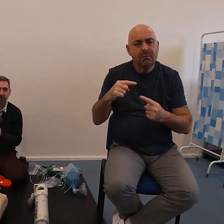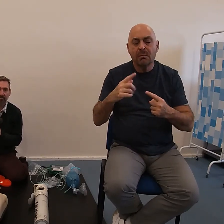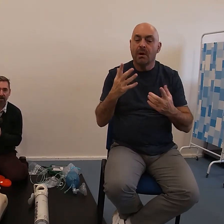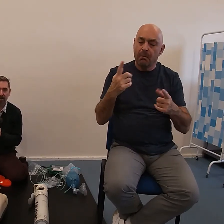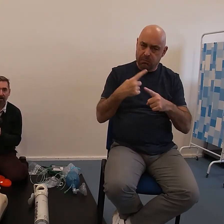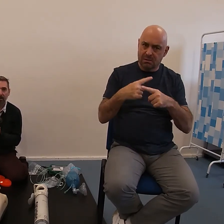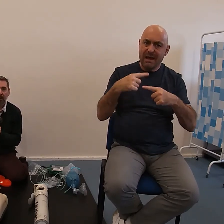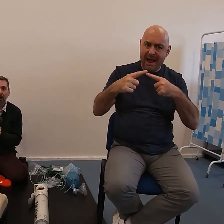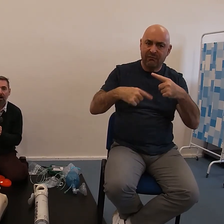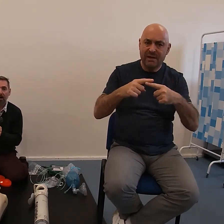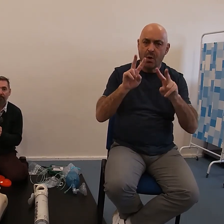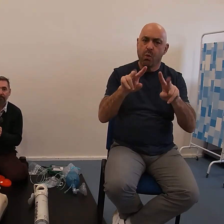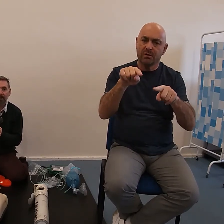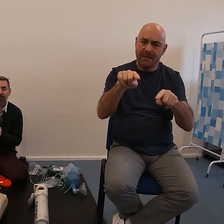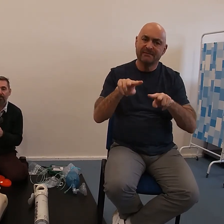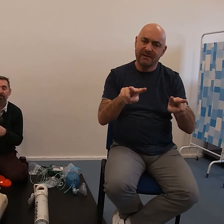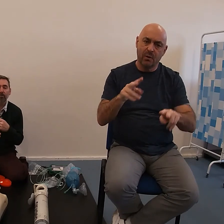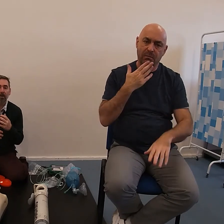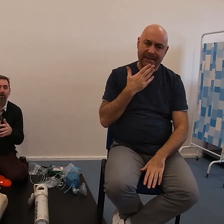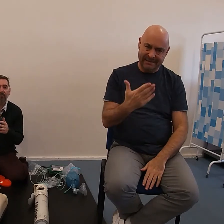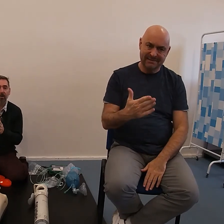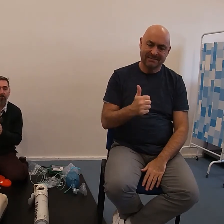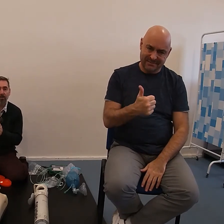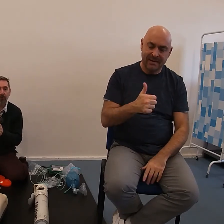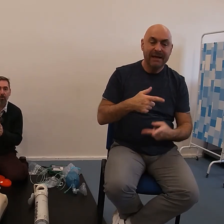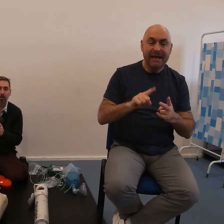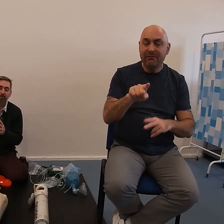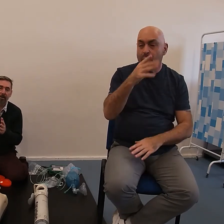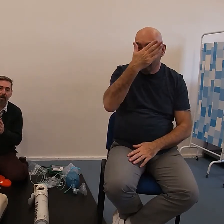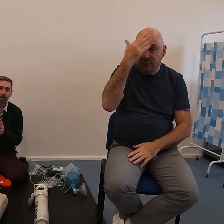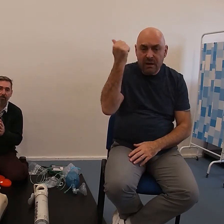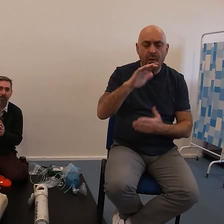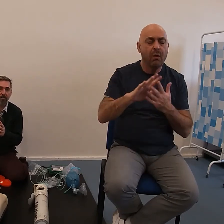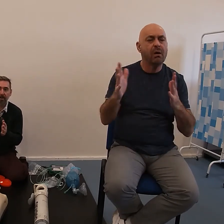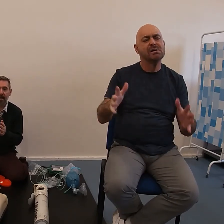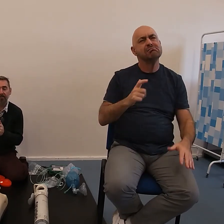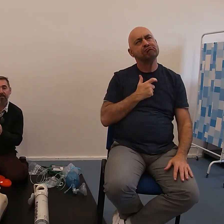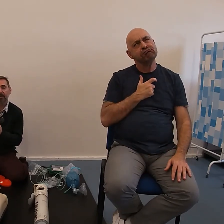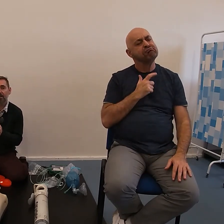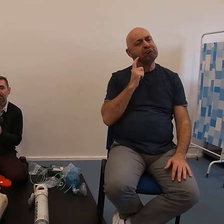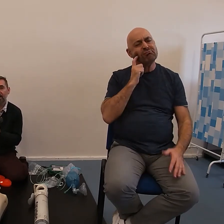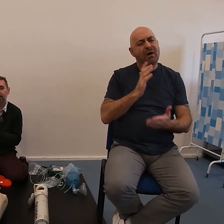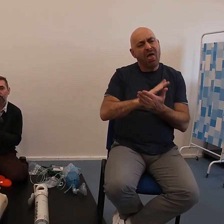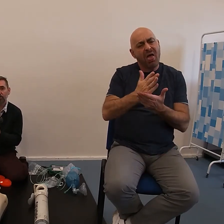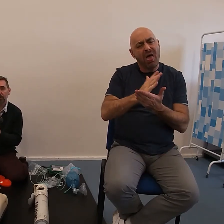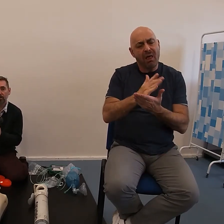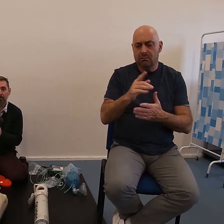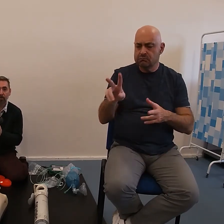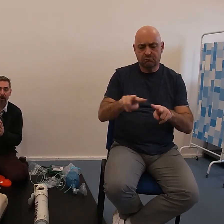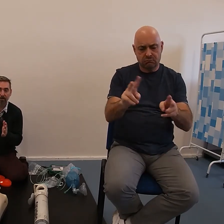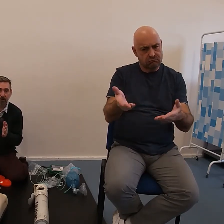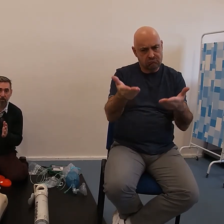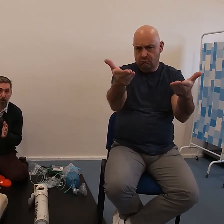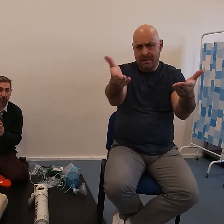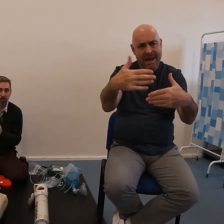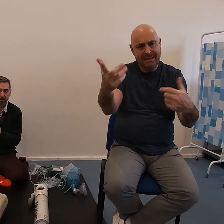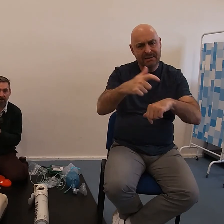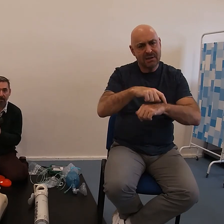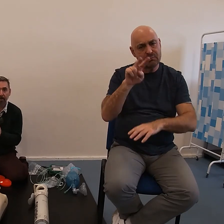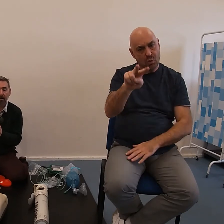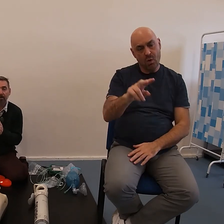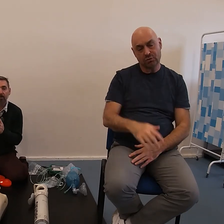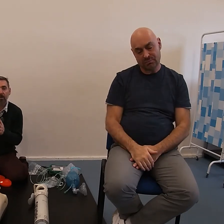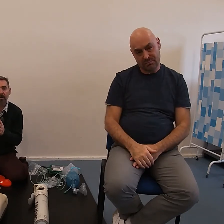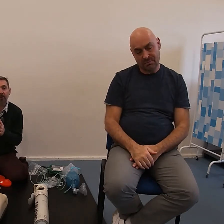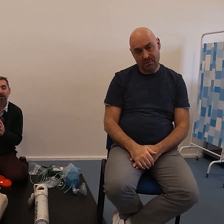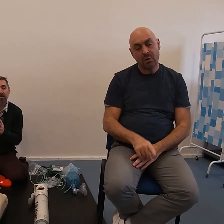annually with the video. If you feel that you've forgotten or you're feeling unconfident, again, the video is available to you whenever you want to look at